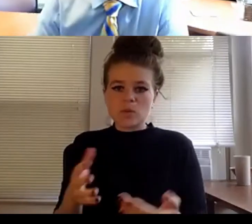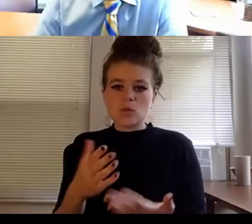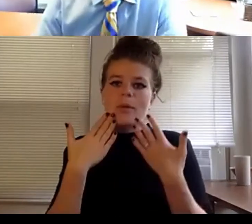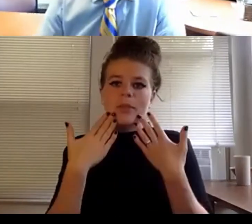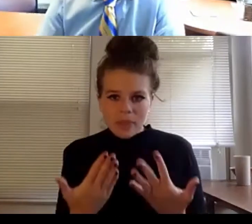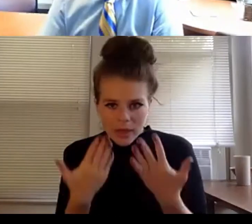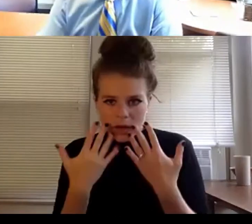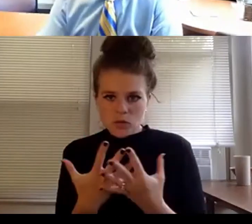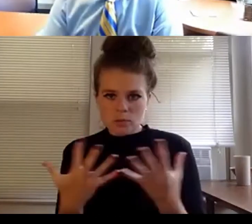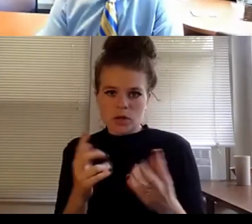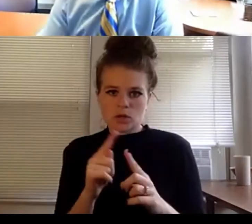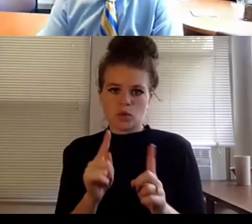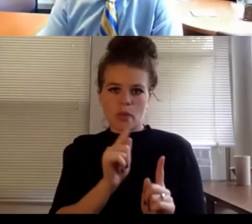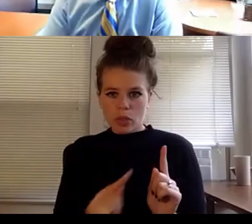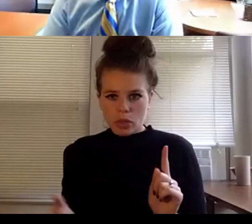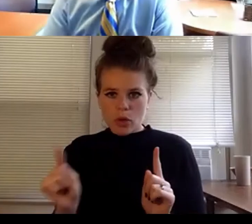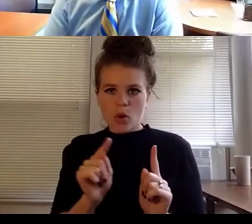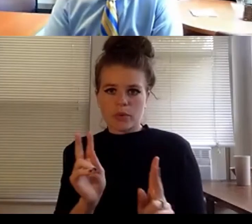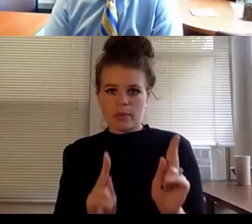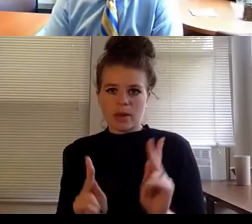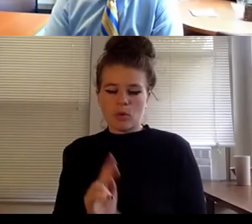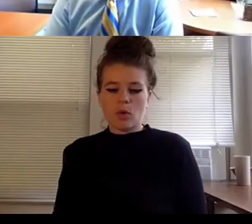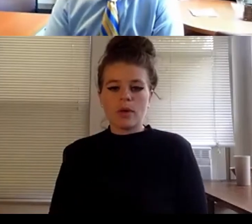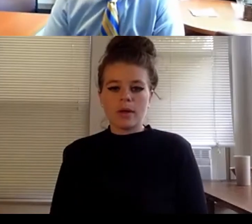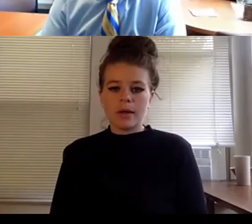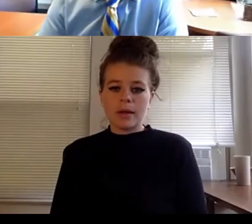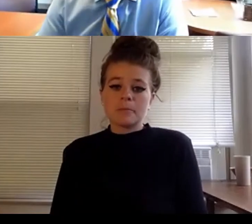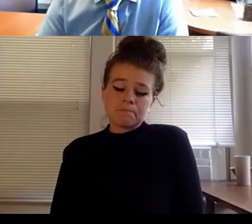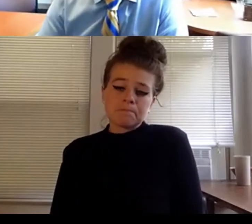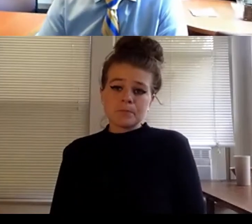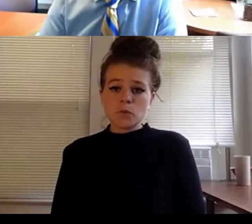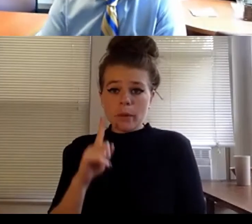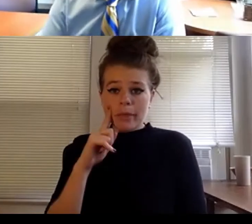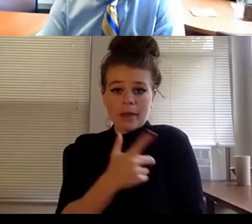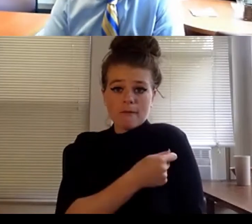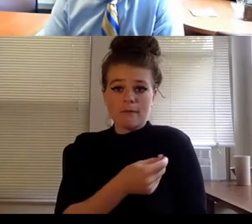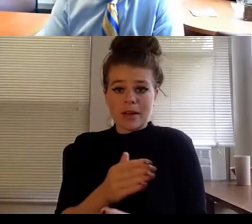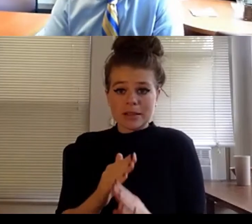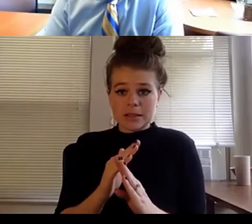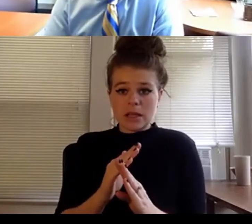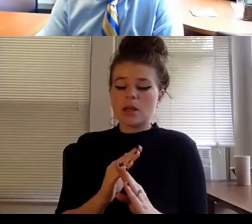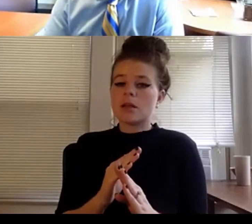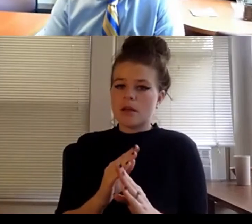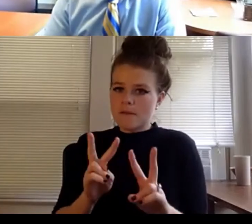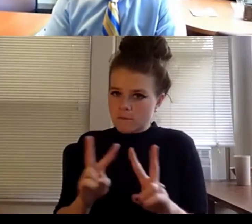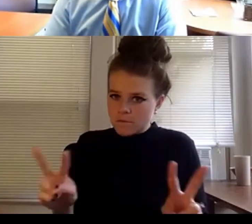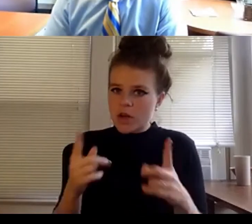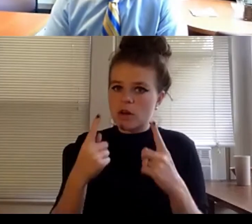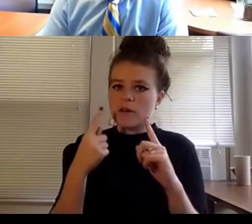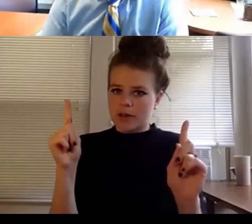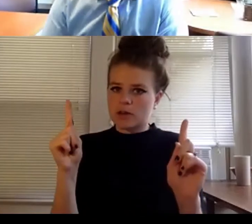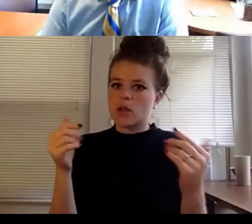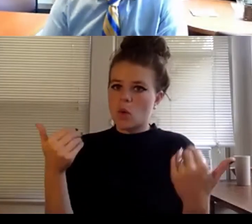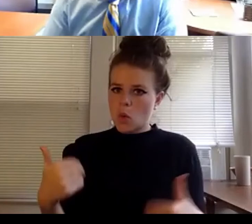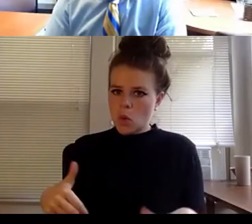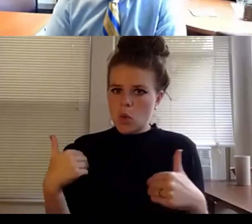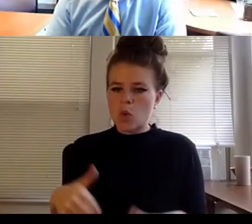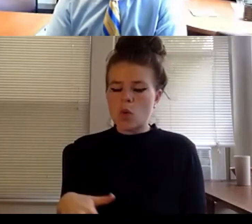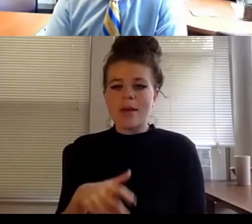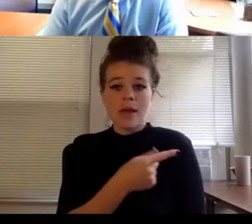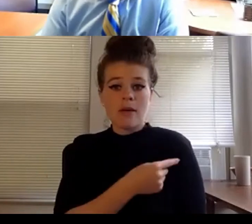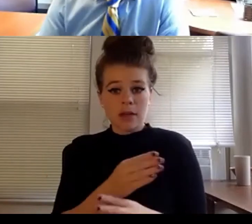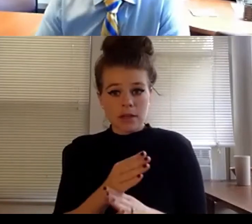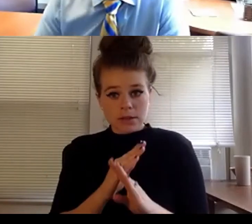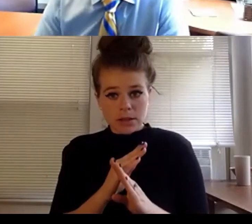you. So I think the facts are that the vaccines are highly effective. The vaccines, based